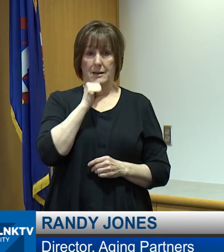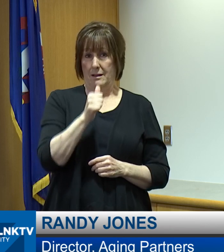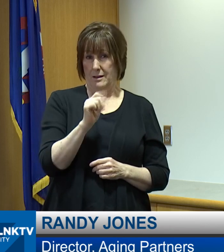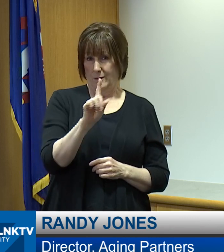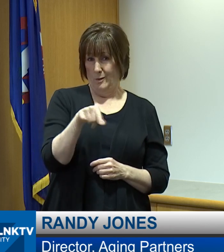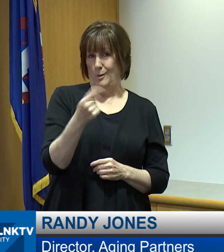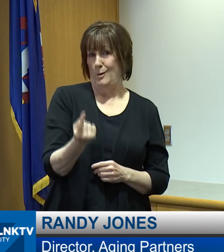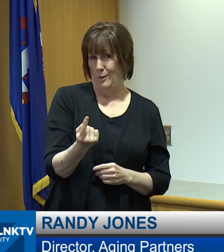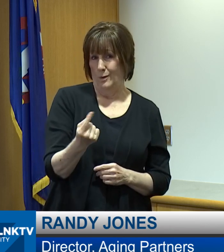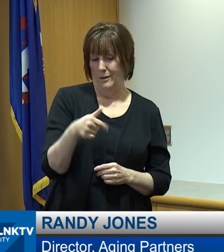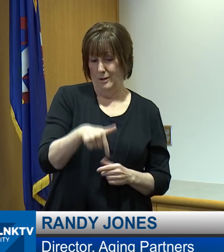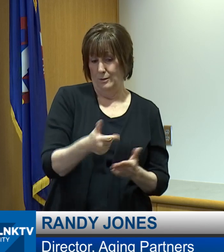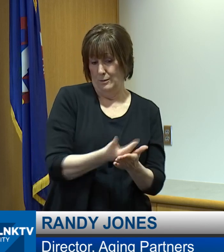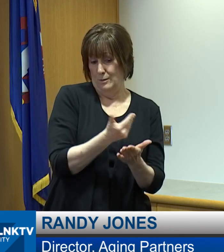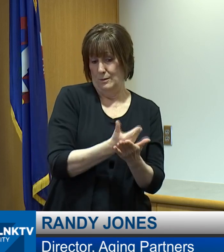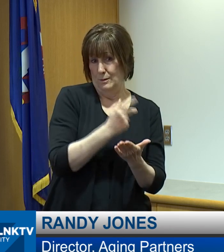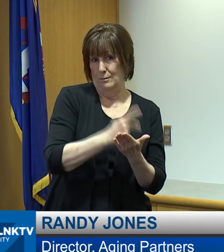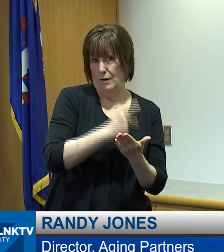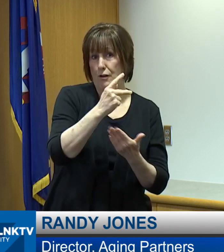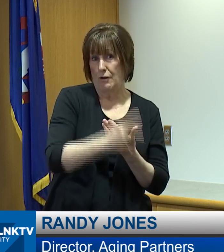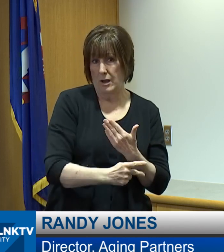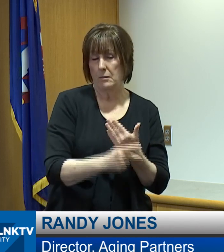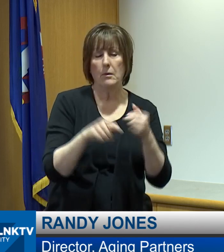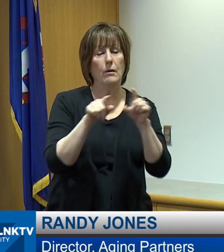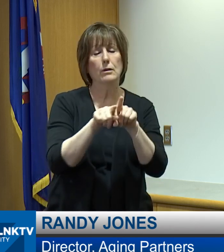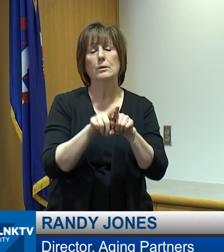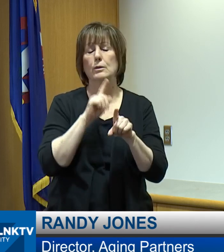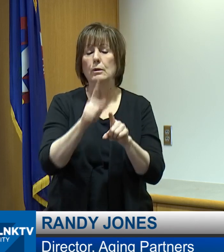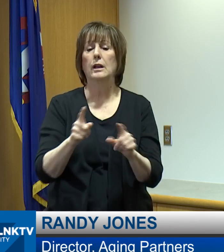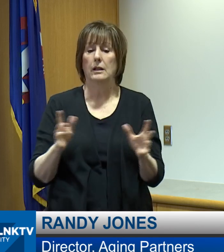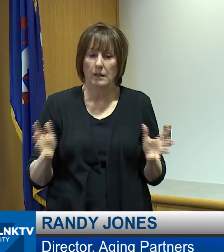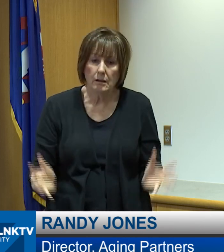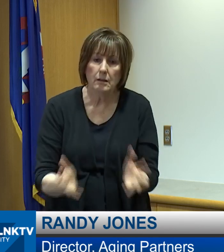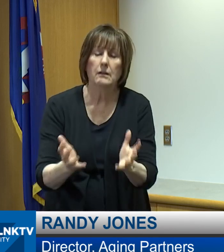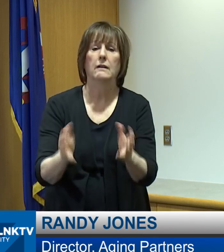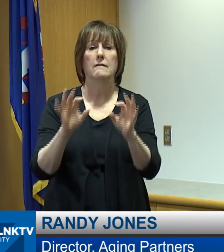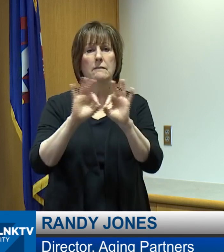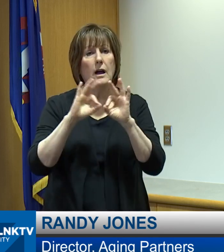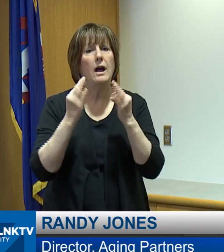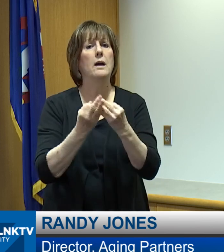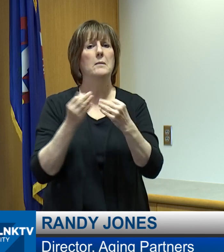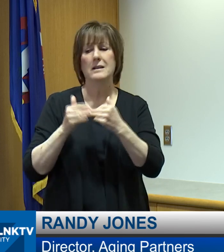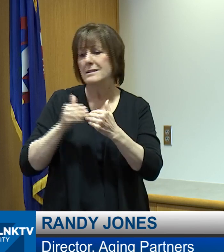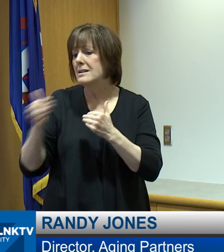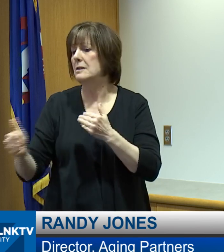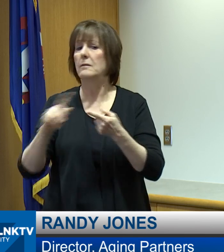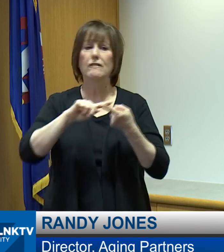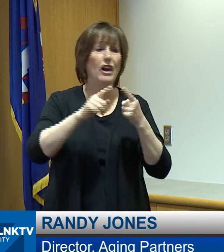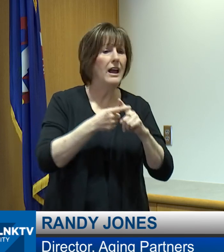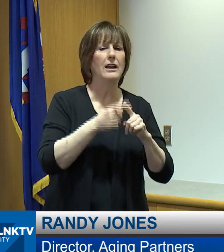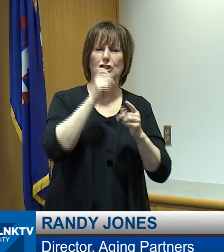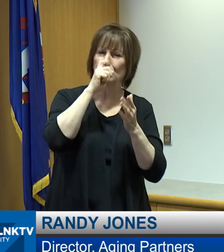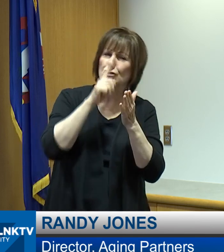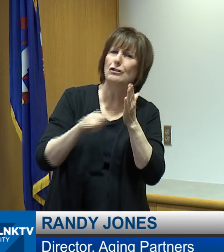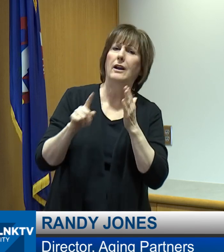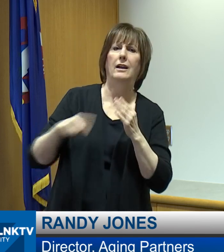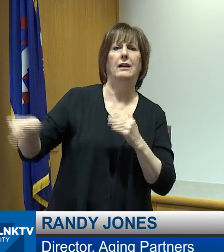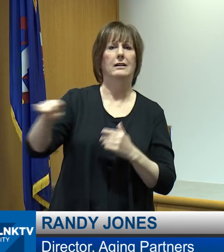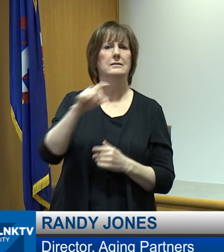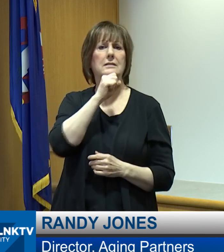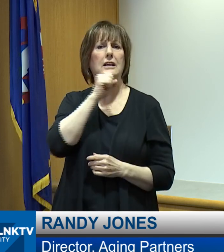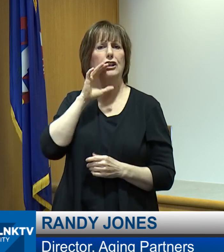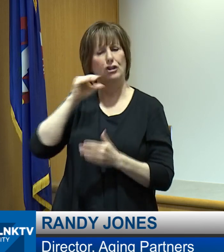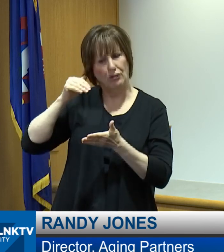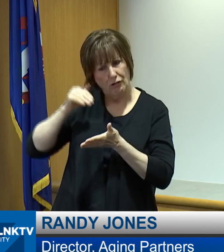this new program, we're also really urging families, neighbors, and friends to check on seniors